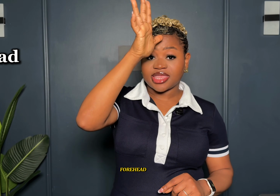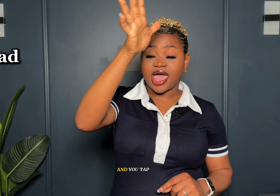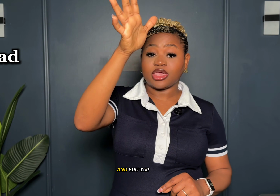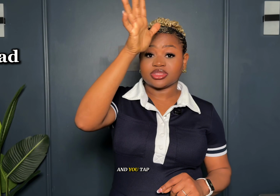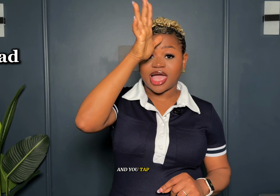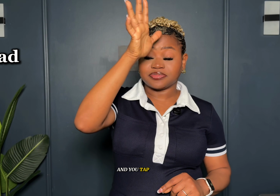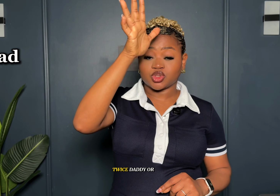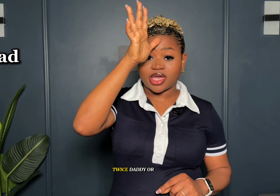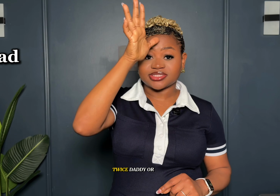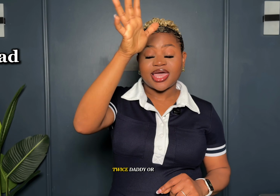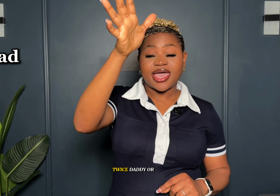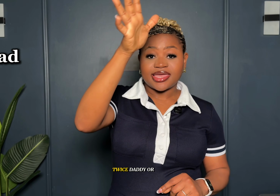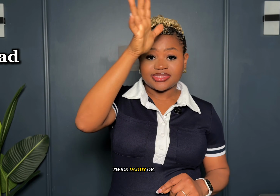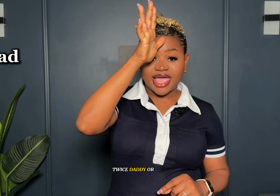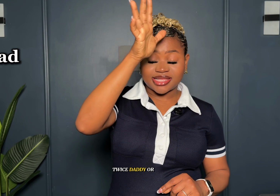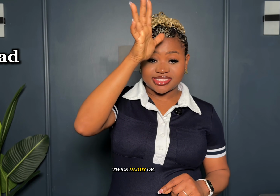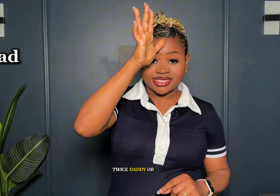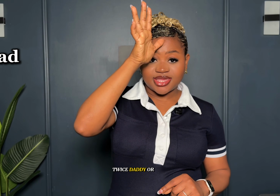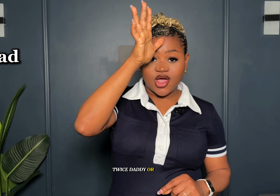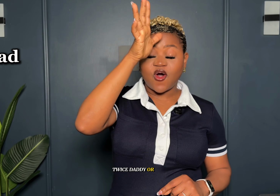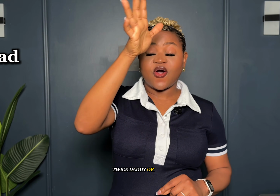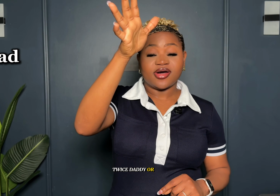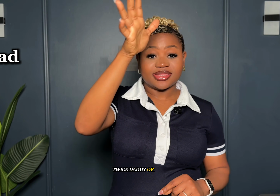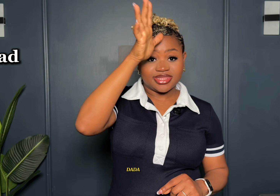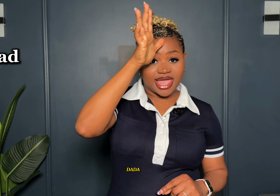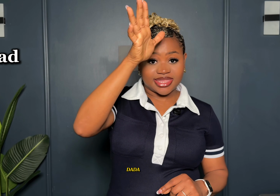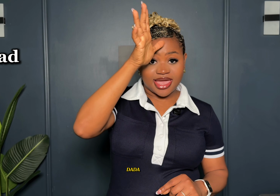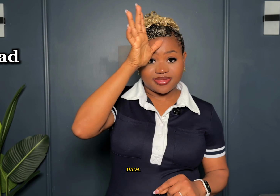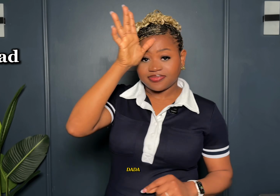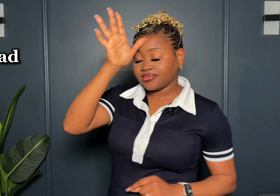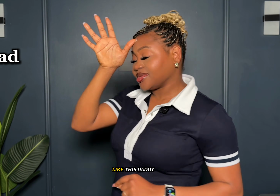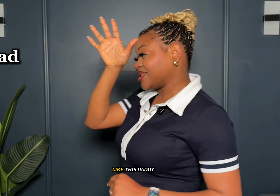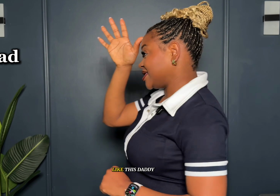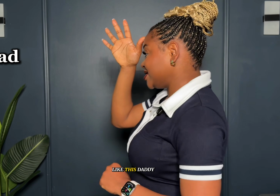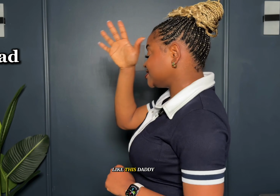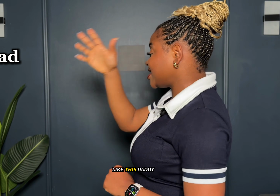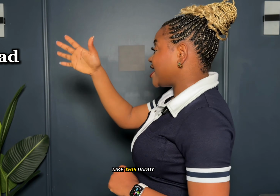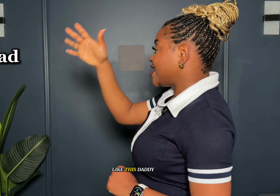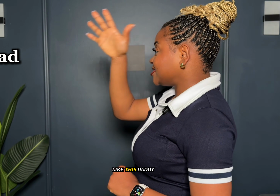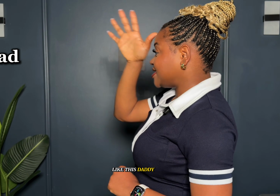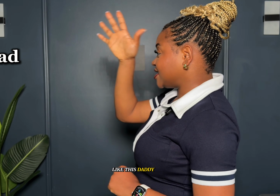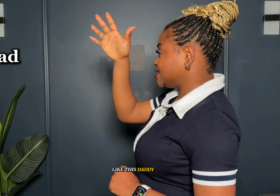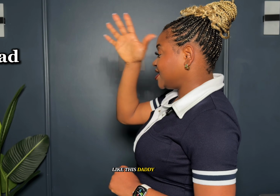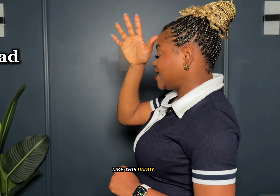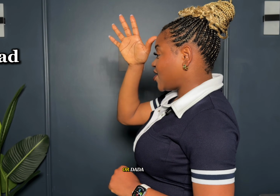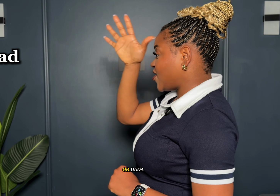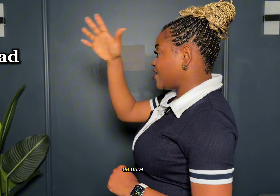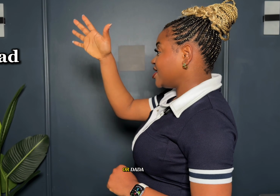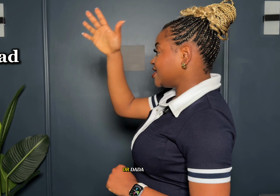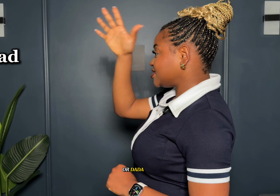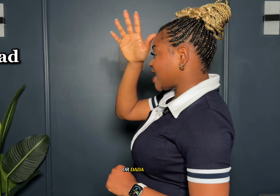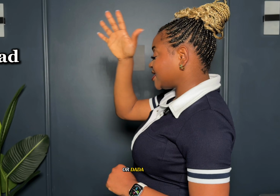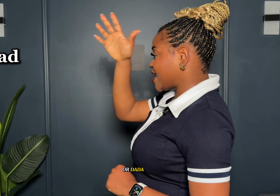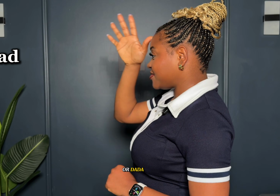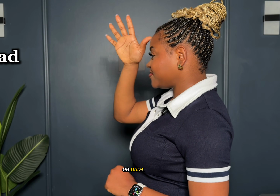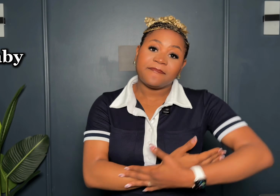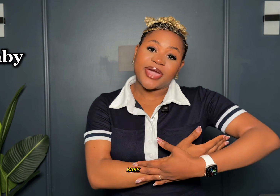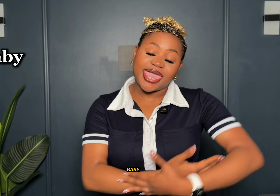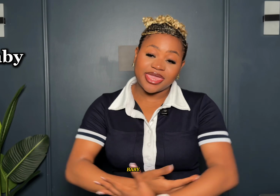and you tap twice. Daddy or dada. Like this. Daddy or dada.